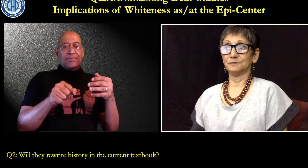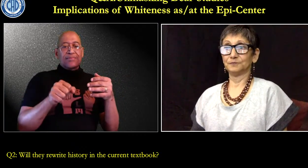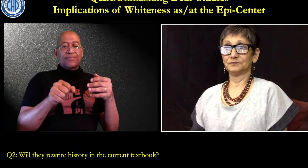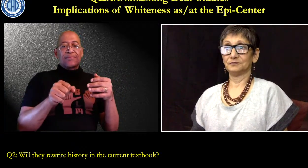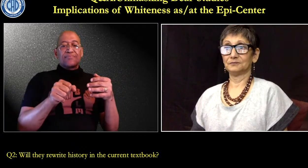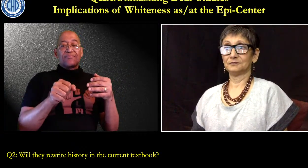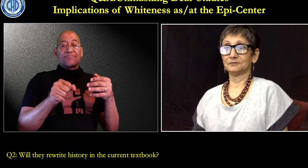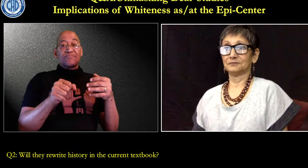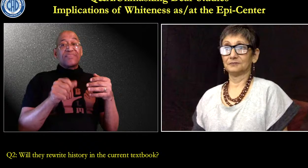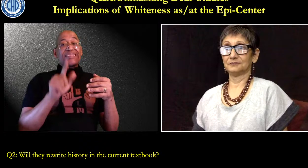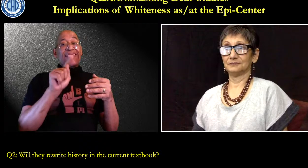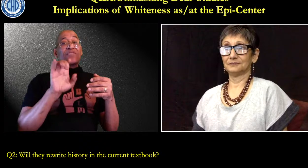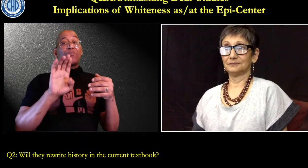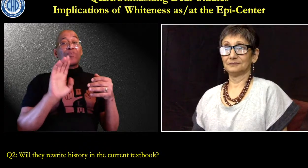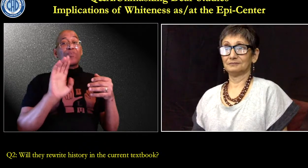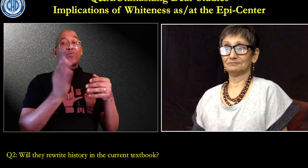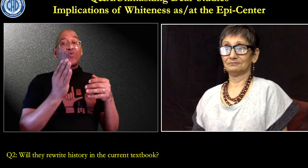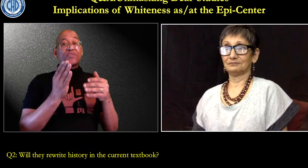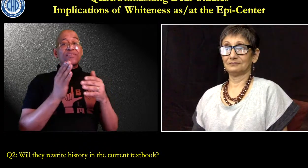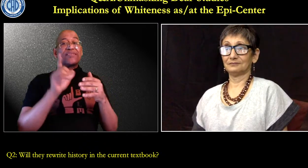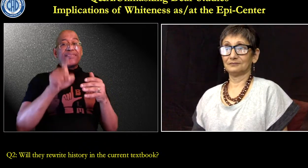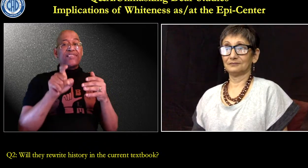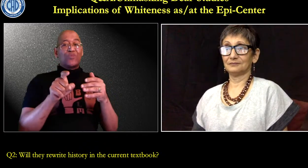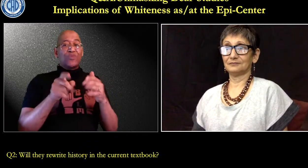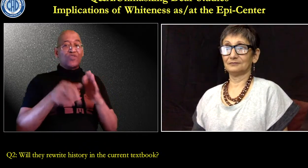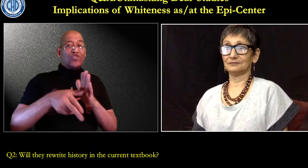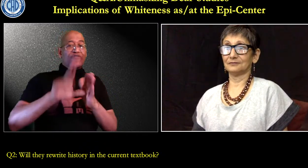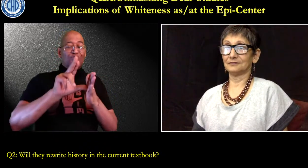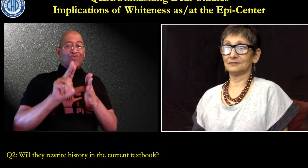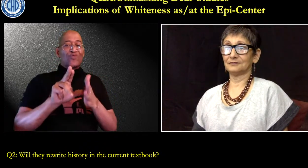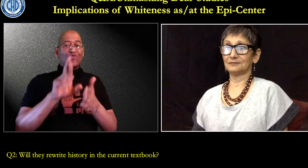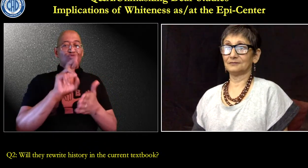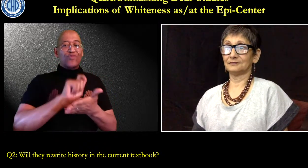So that's what I'm saying. So yes,